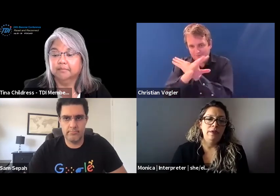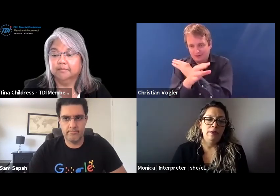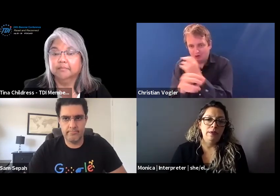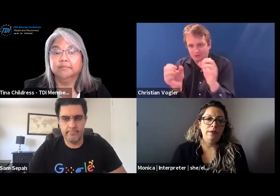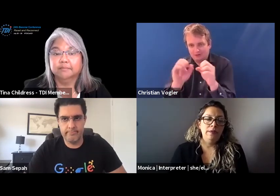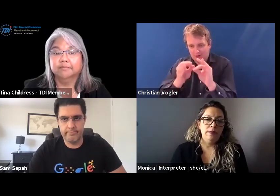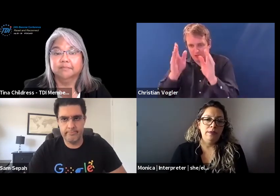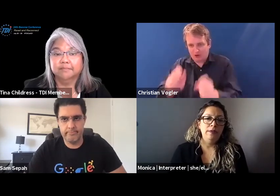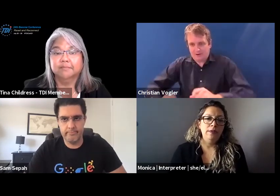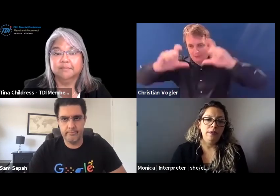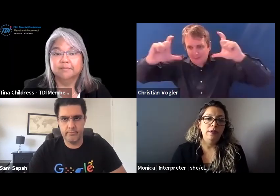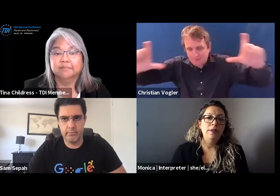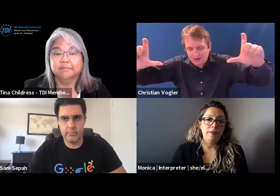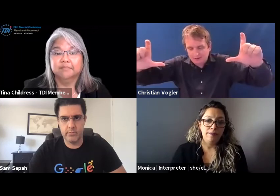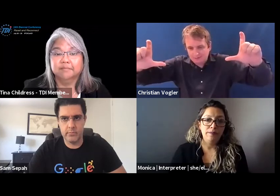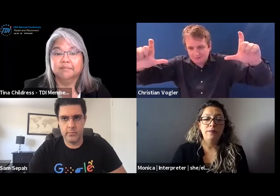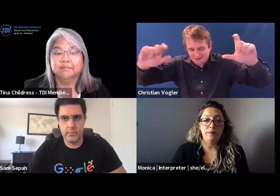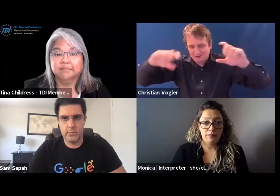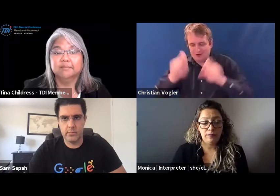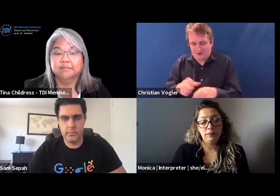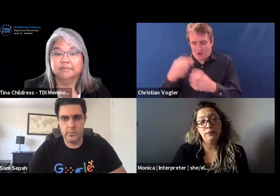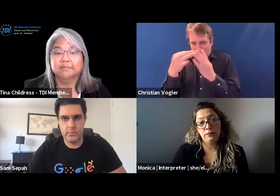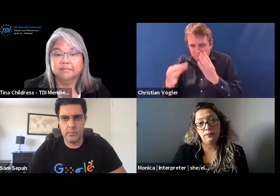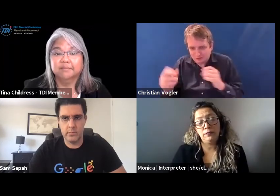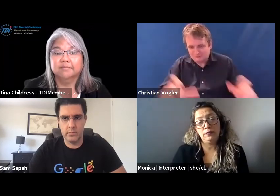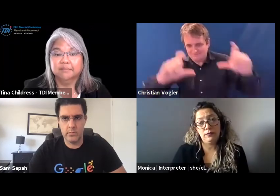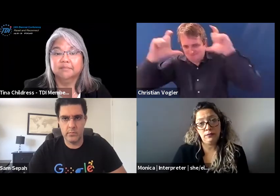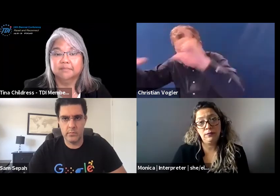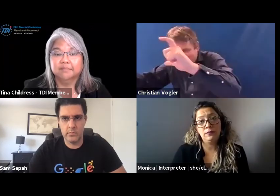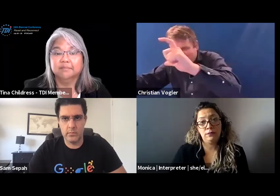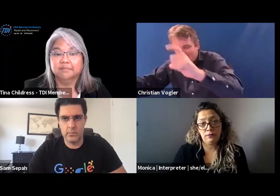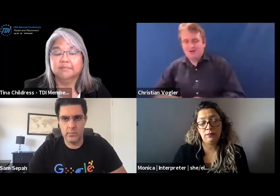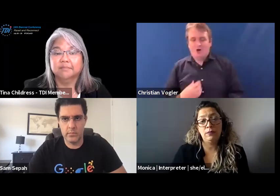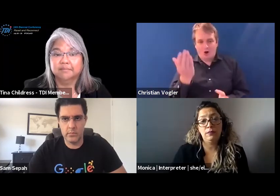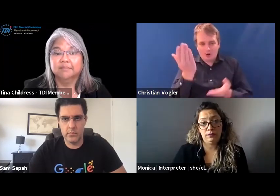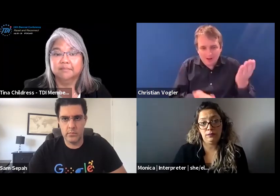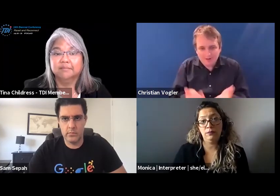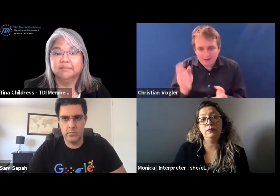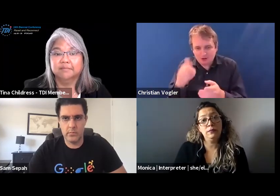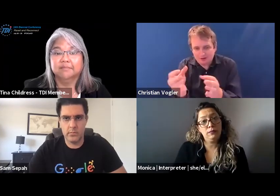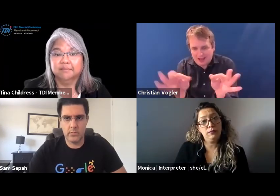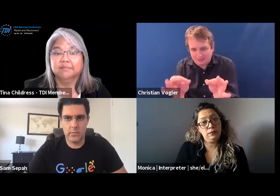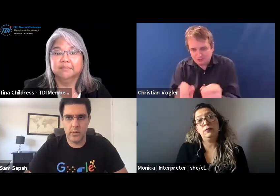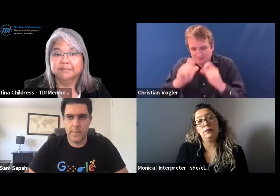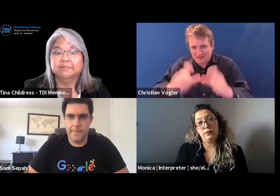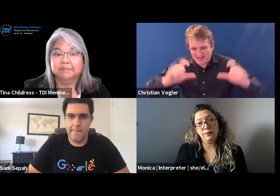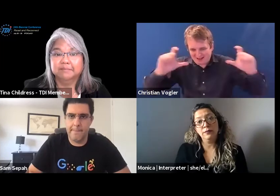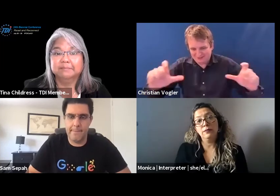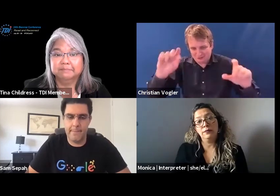example, if you're on a video call and enlarging the interpreter and moving them around, and maybe you